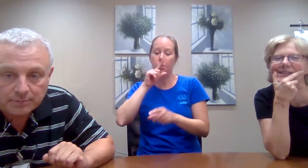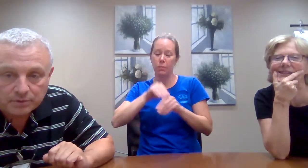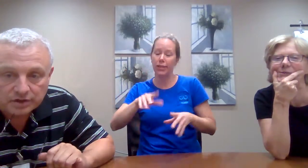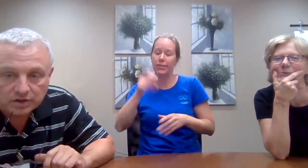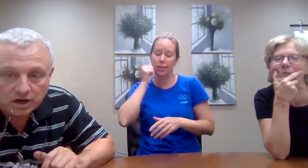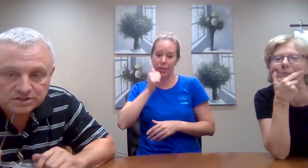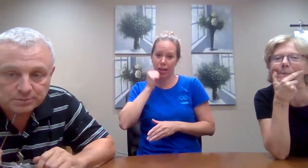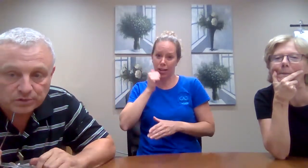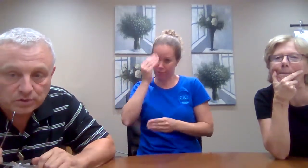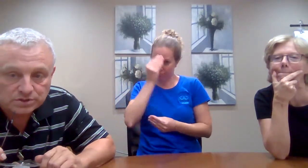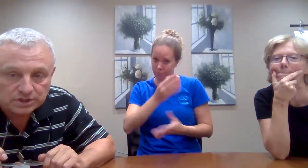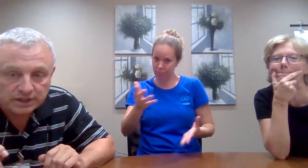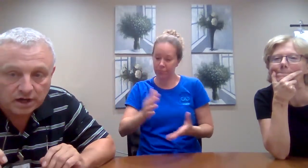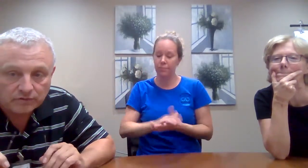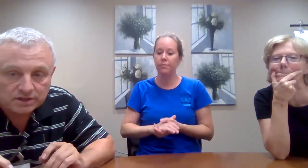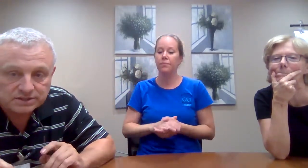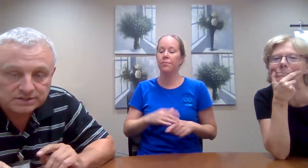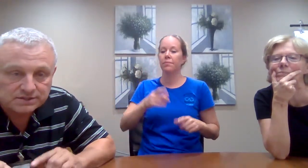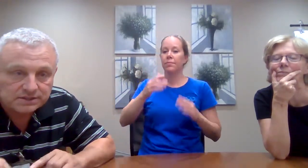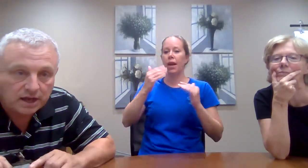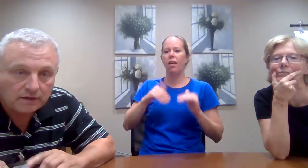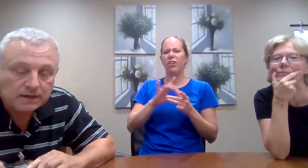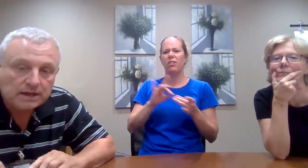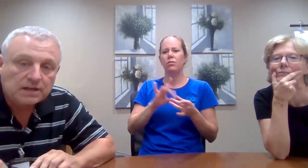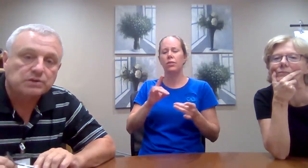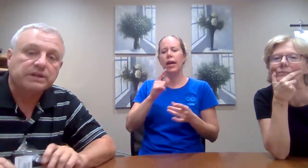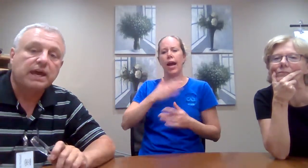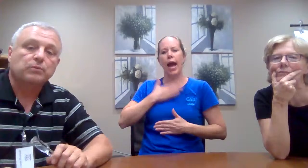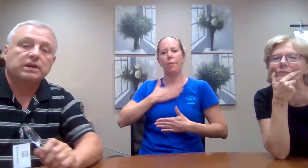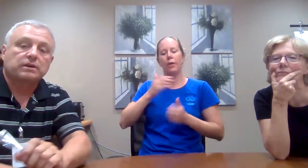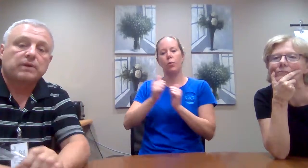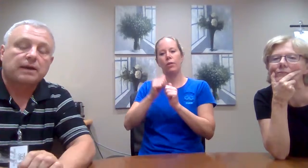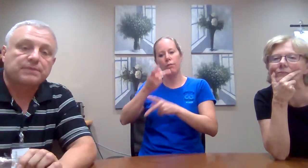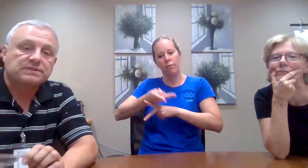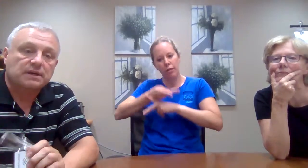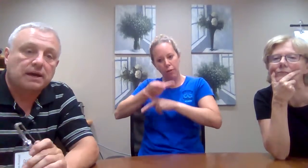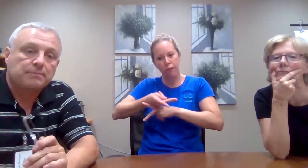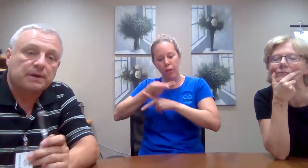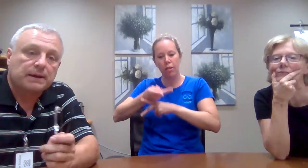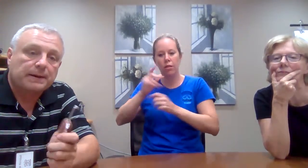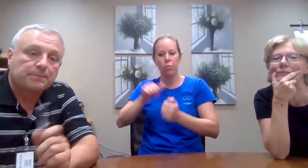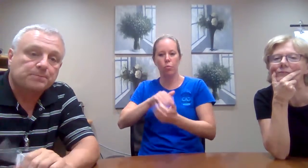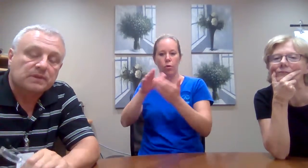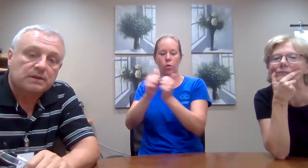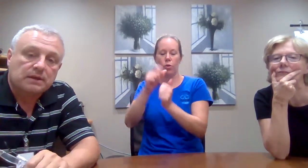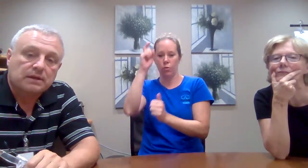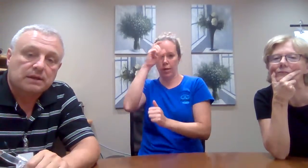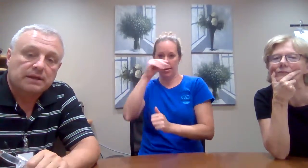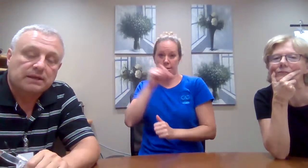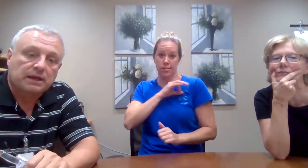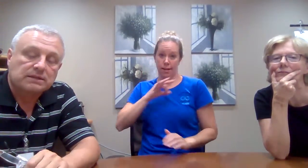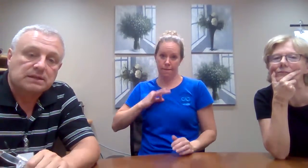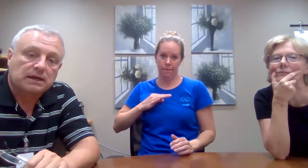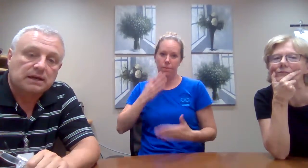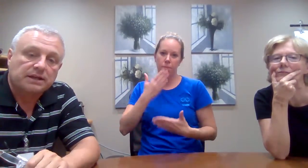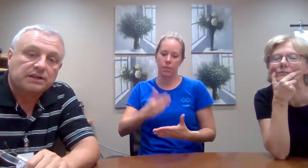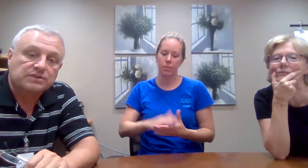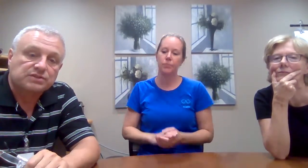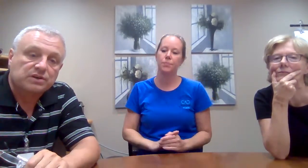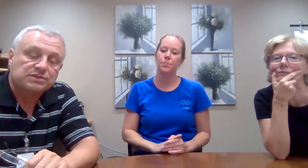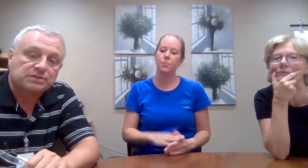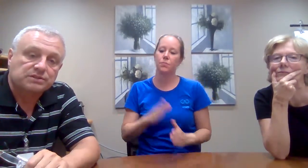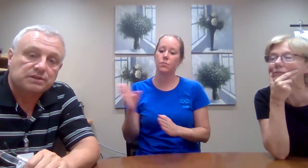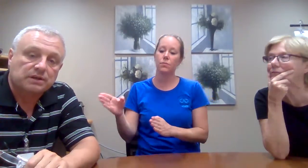Very happy with your cautious approach in the care of residents and staff. So again, we're going to wrap this up. And again,